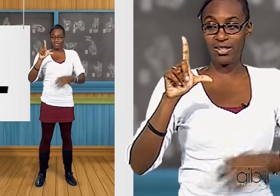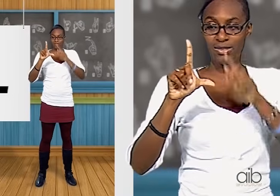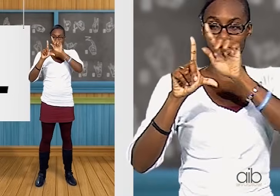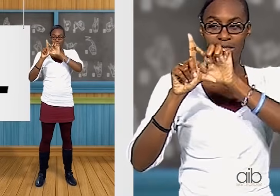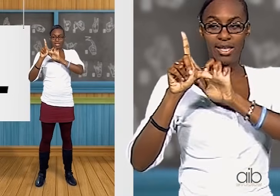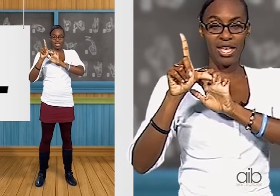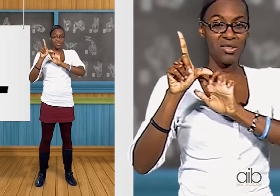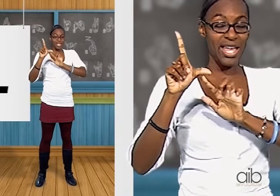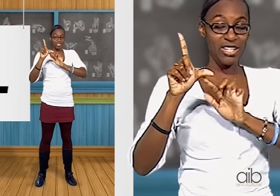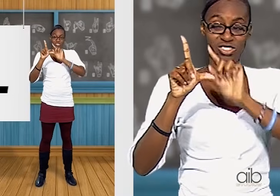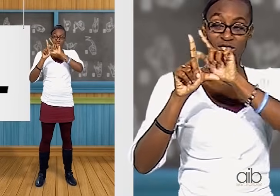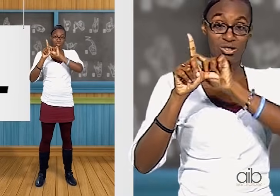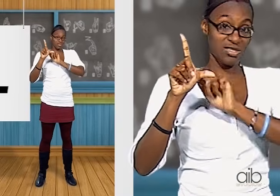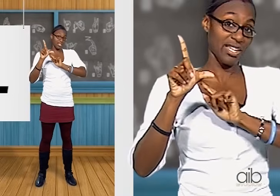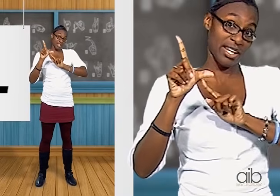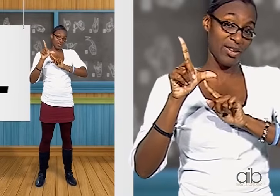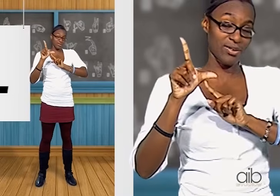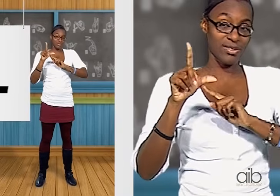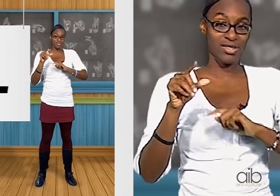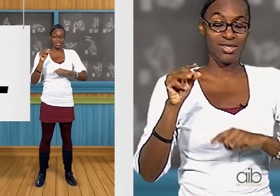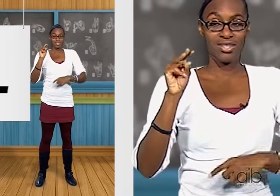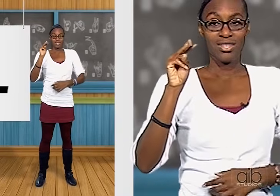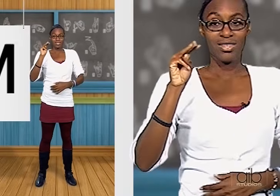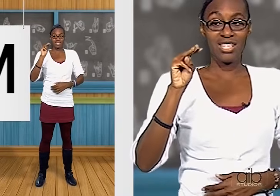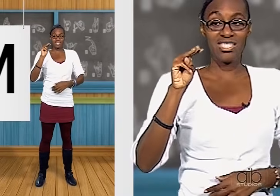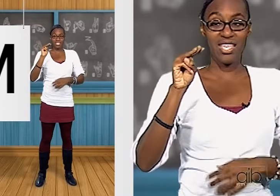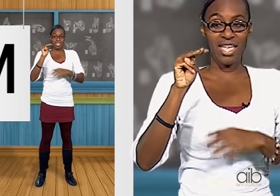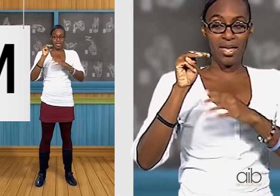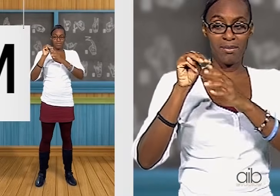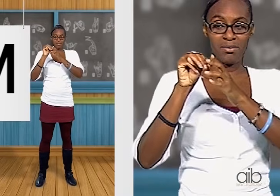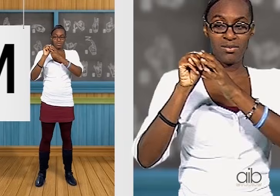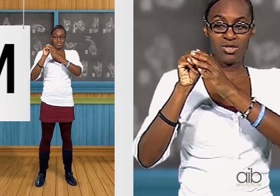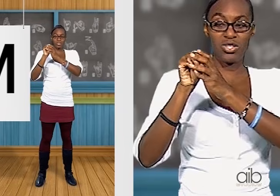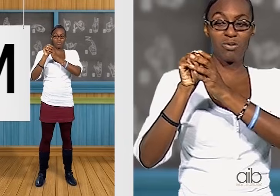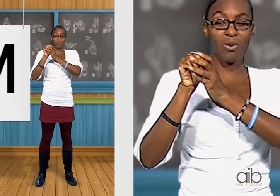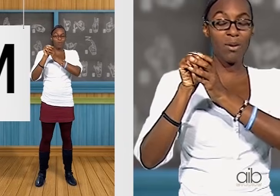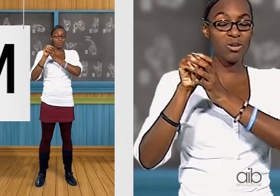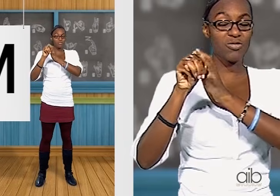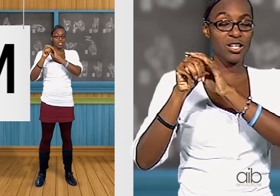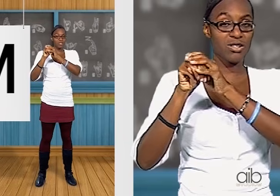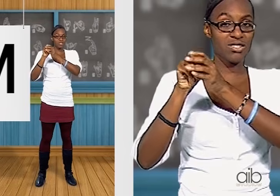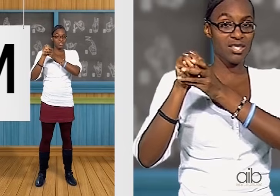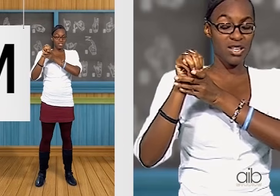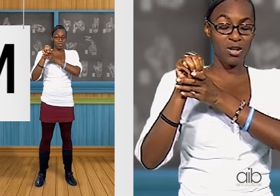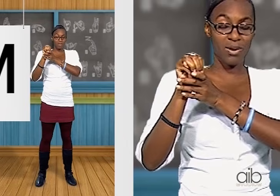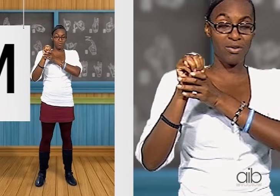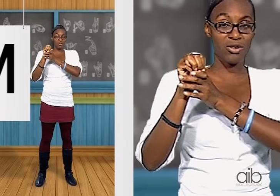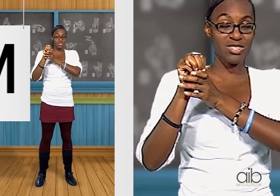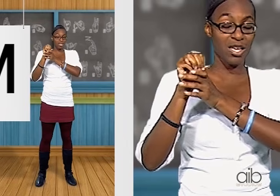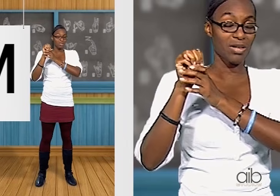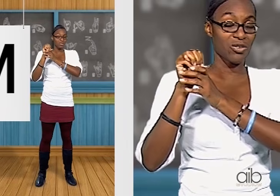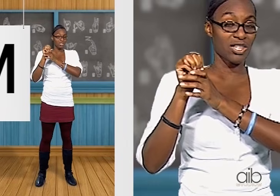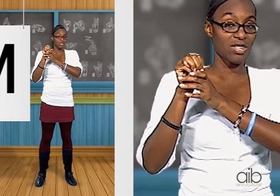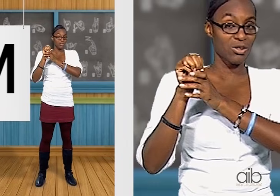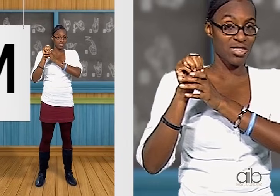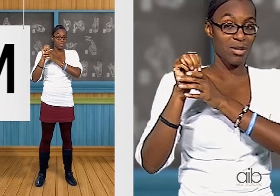L. L actually looks like an L. This is M. You can wrap your fingers around your thumb like you're giving your thumb a